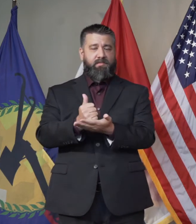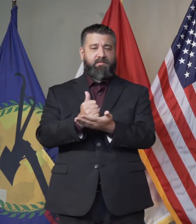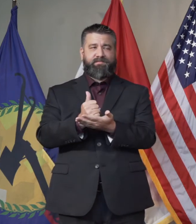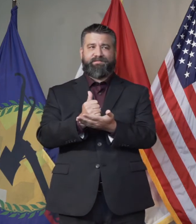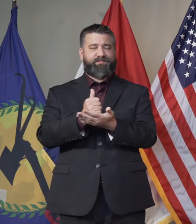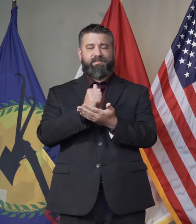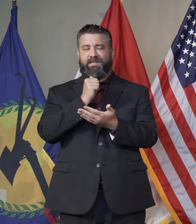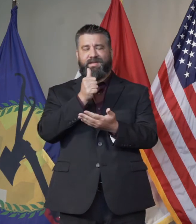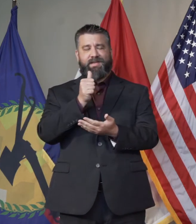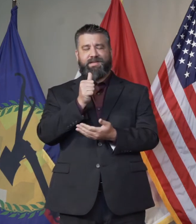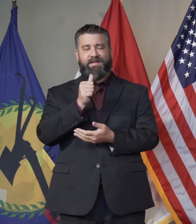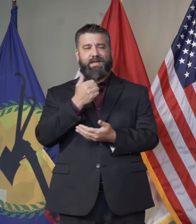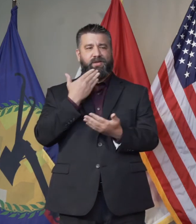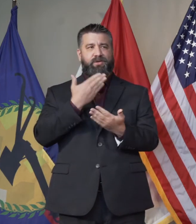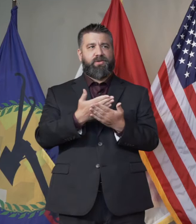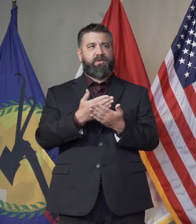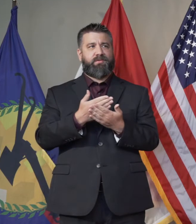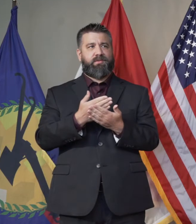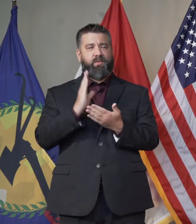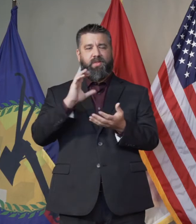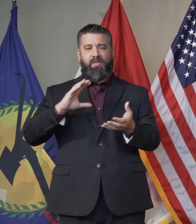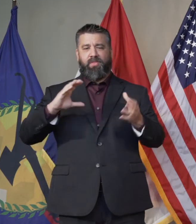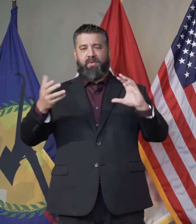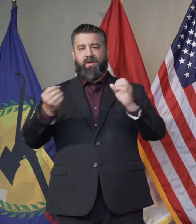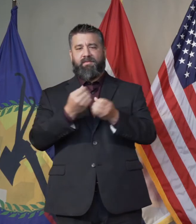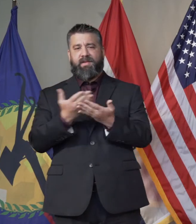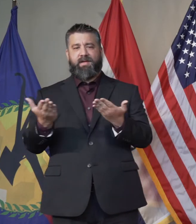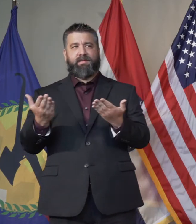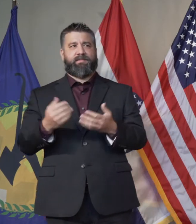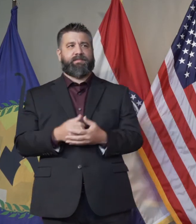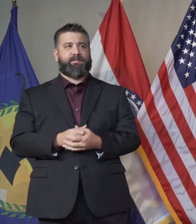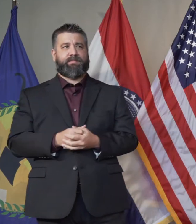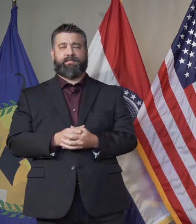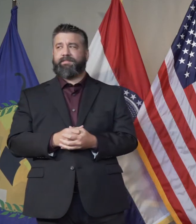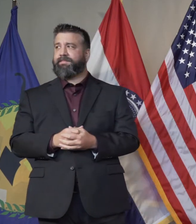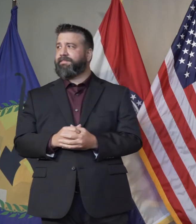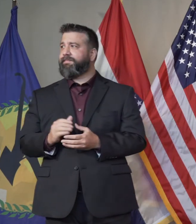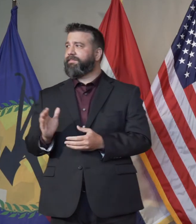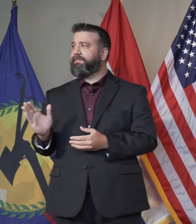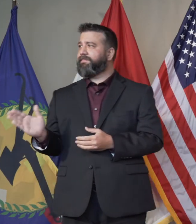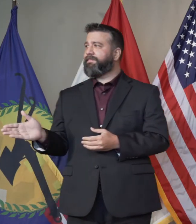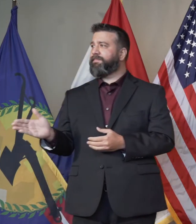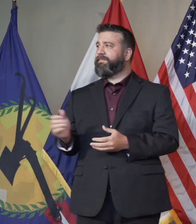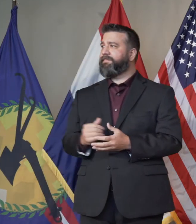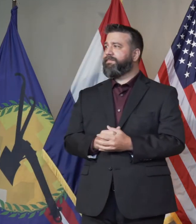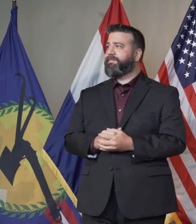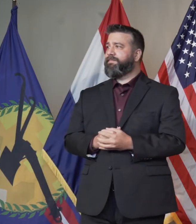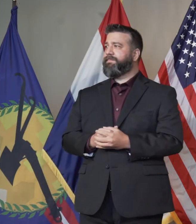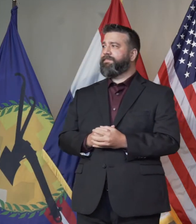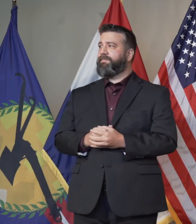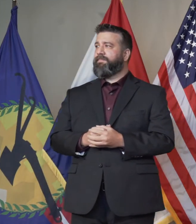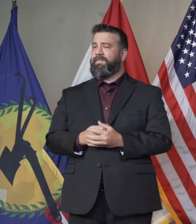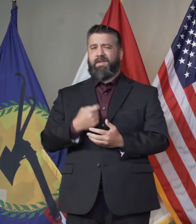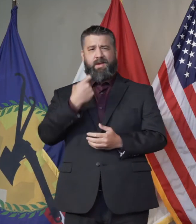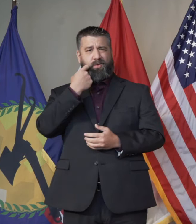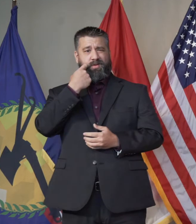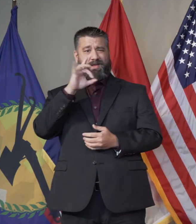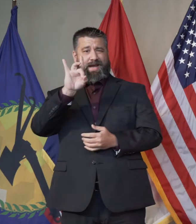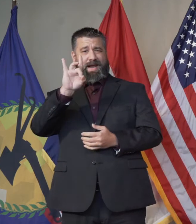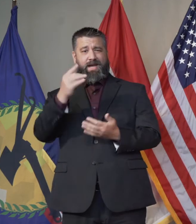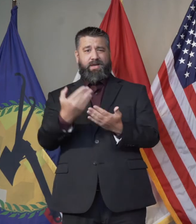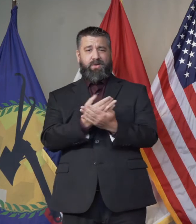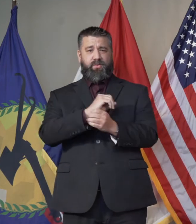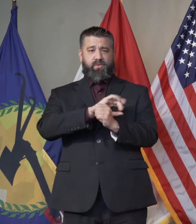isn't a good tool for scoring political points. There were recently 8 new COVID deaths in the county,